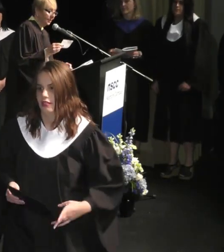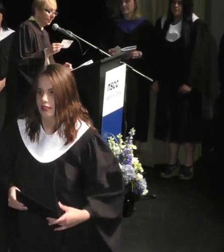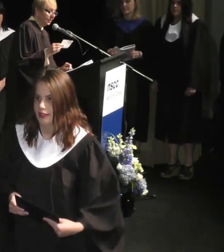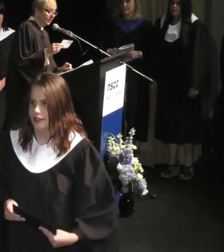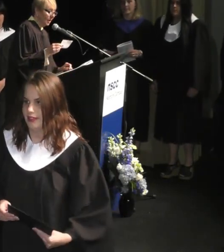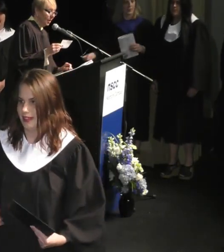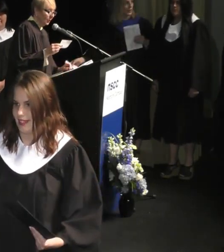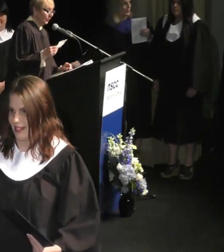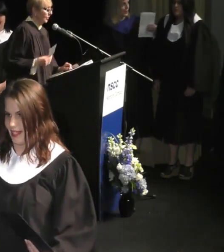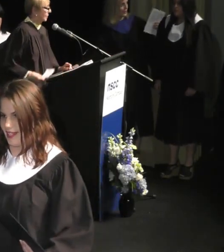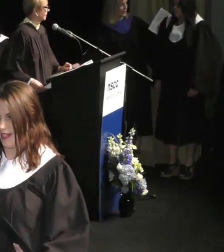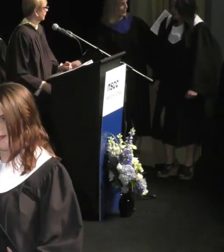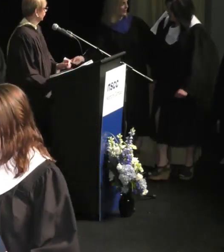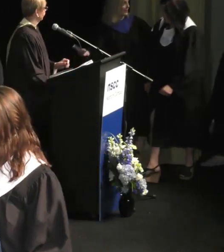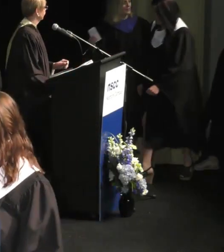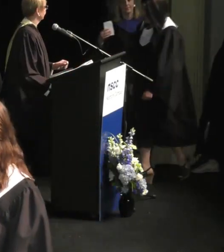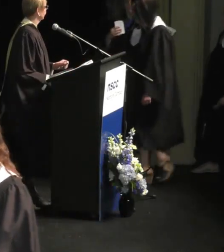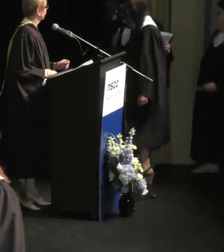Tanya Nicholson, honors.